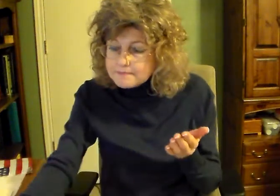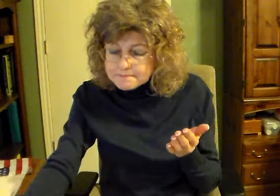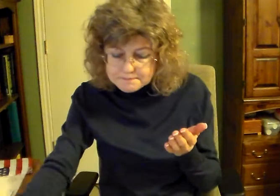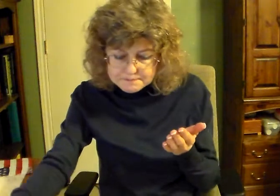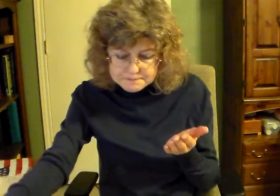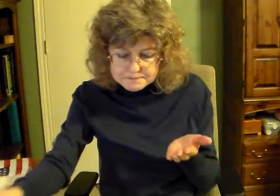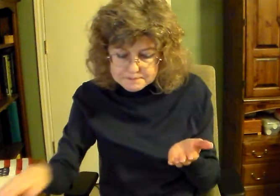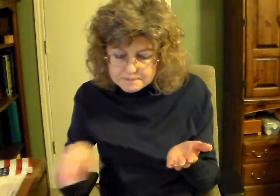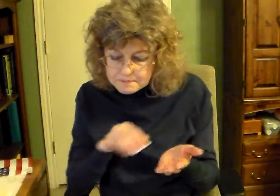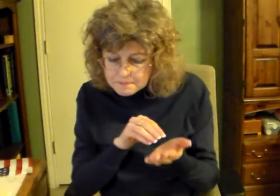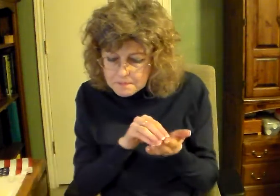move next.